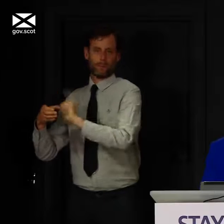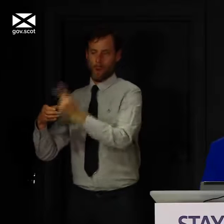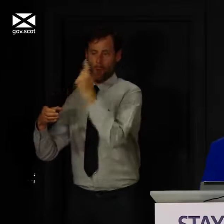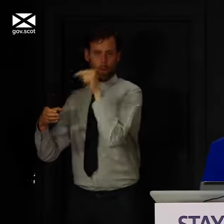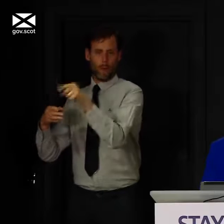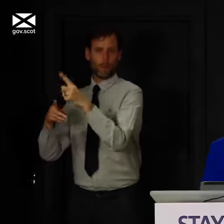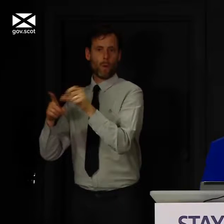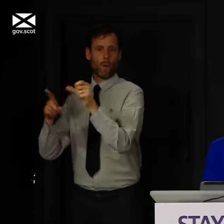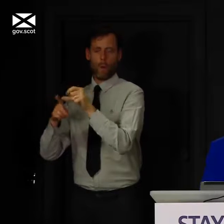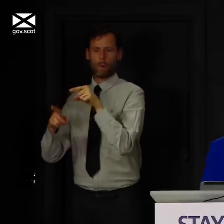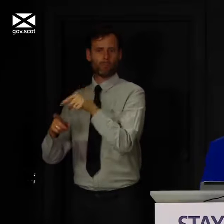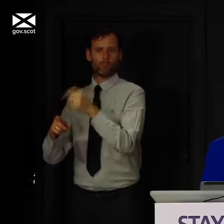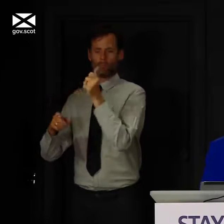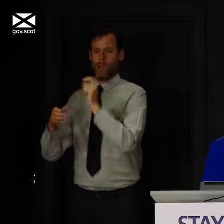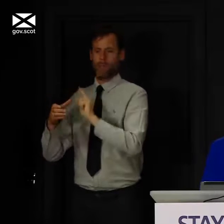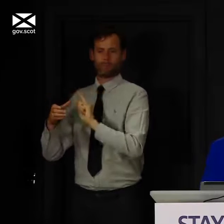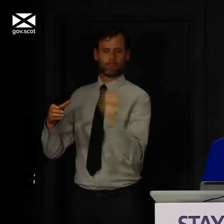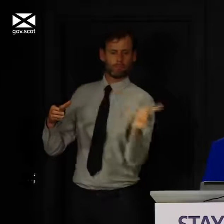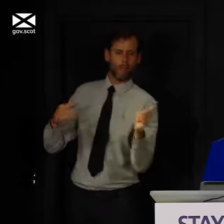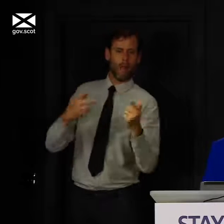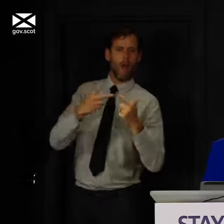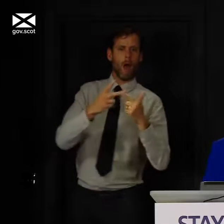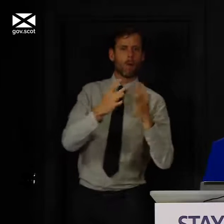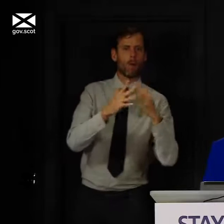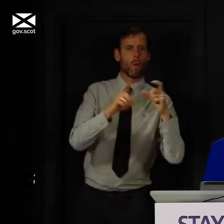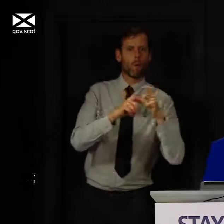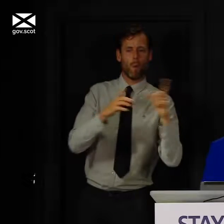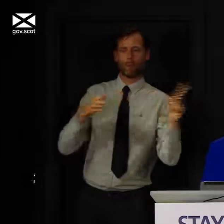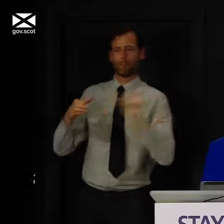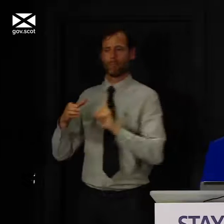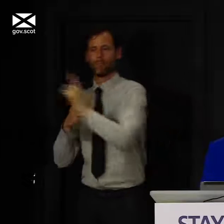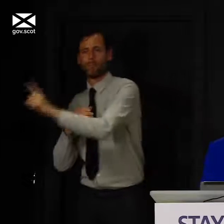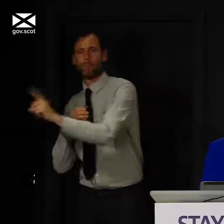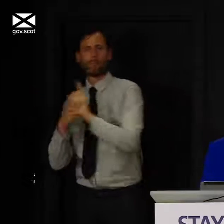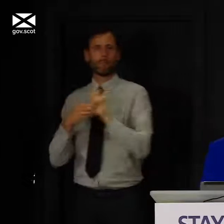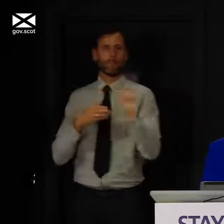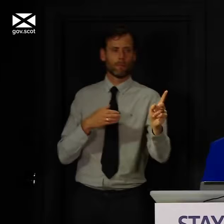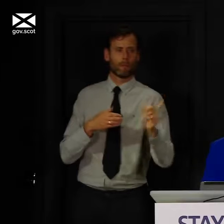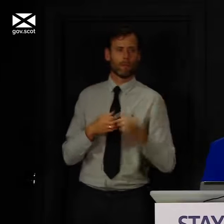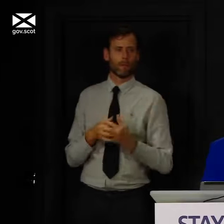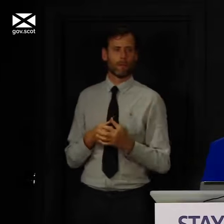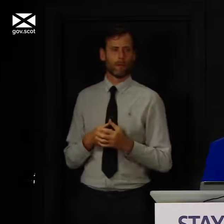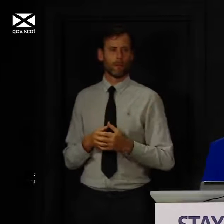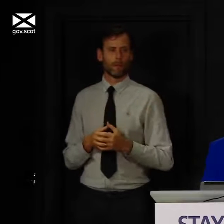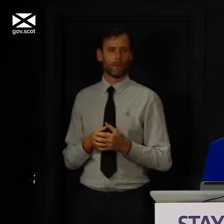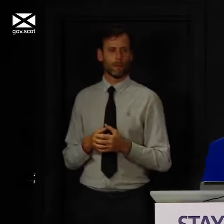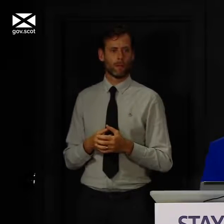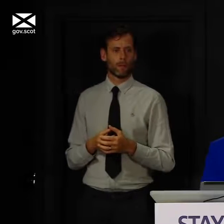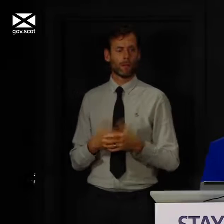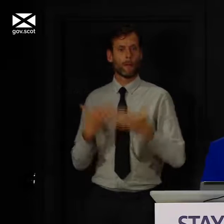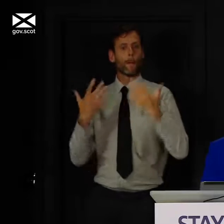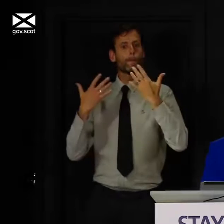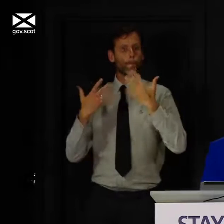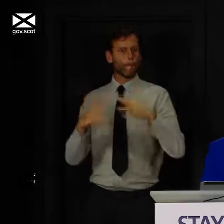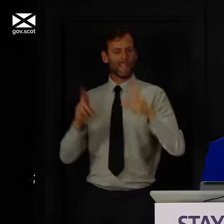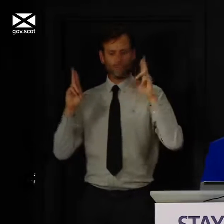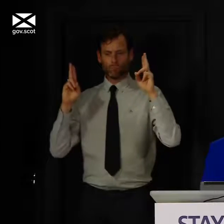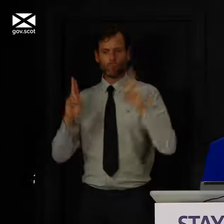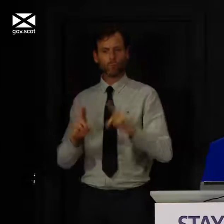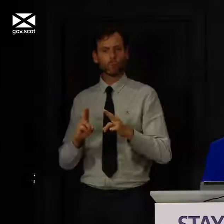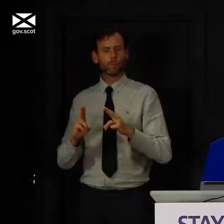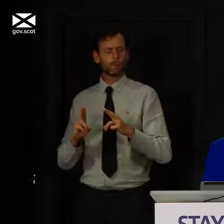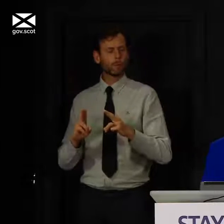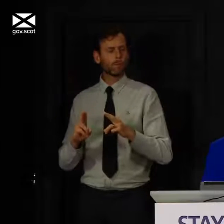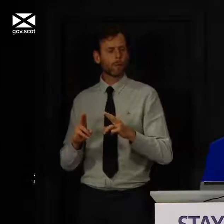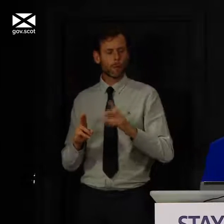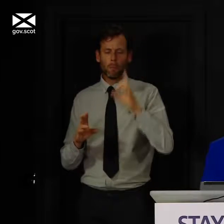be. One of the things that has been raised with me is a reduction I don't have the exact figures, but it